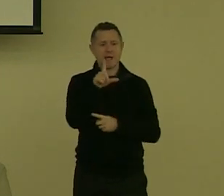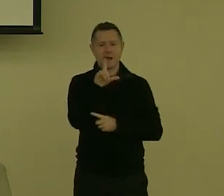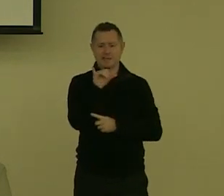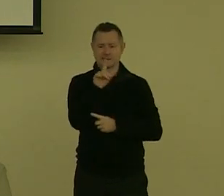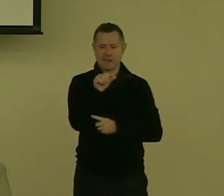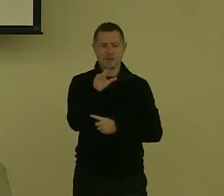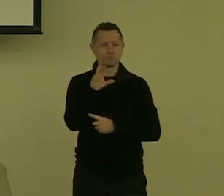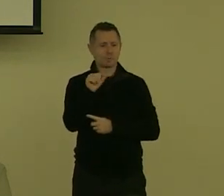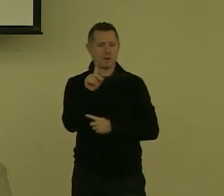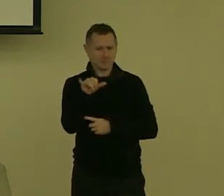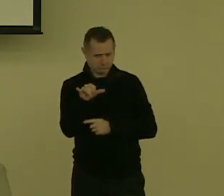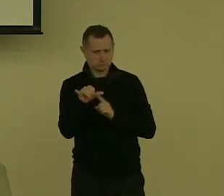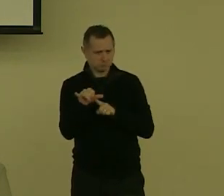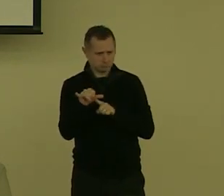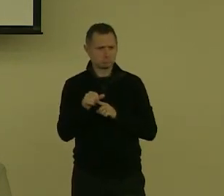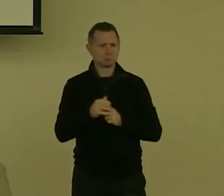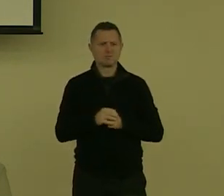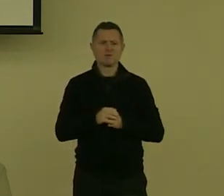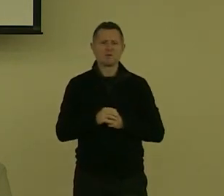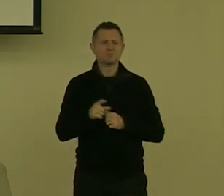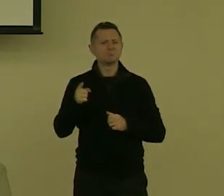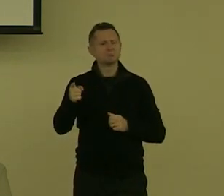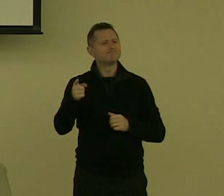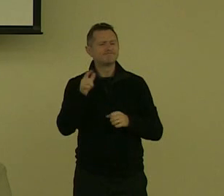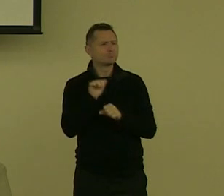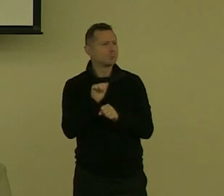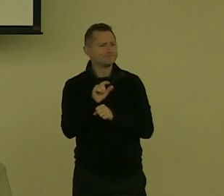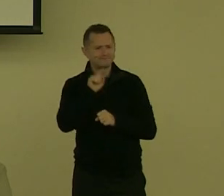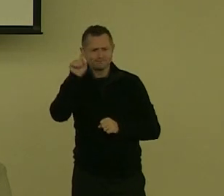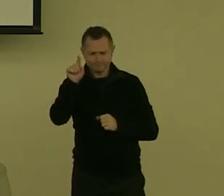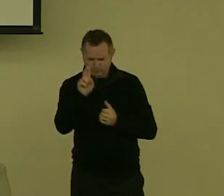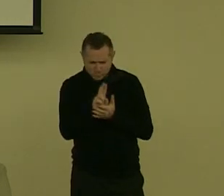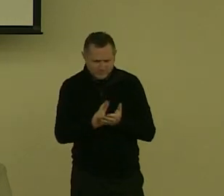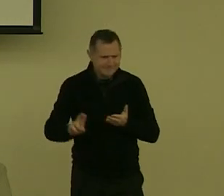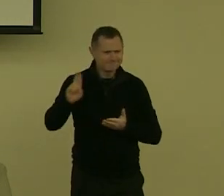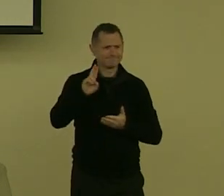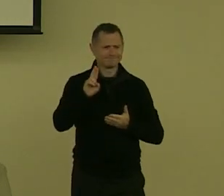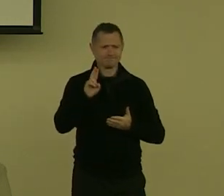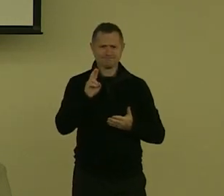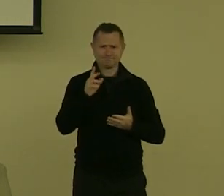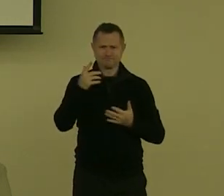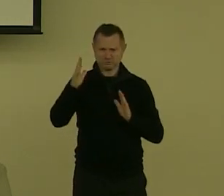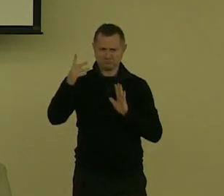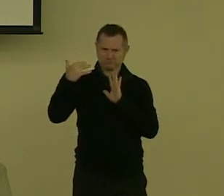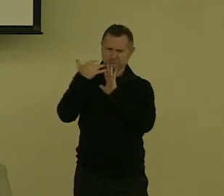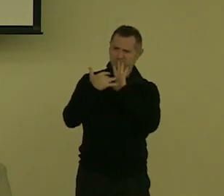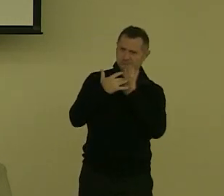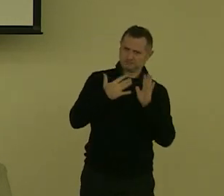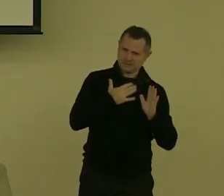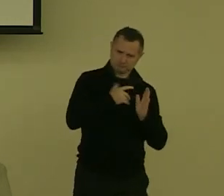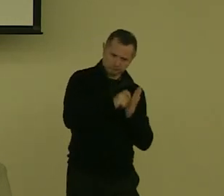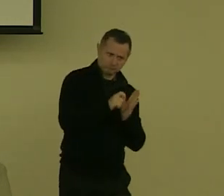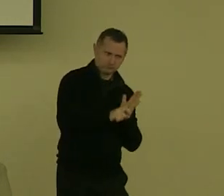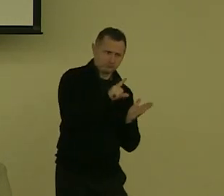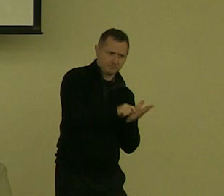that this is not going to be a traditional academic audience. We're not writing for, you know, graduate students. This is going to be geared